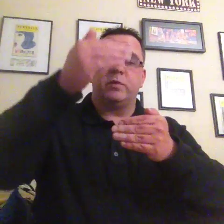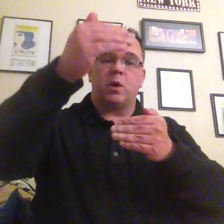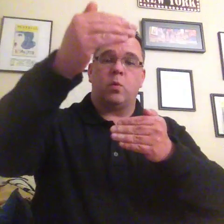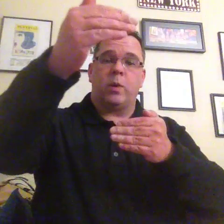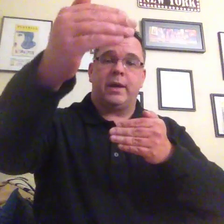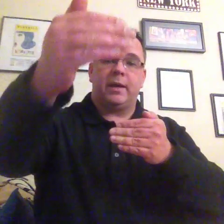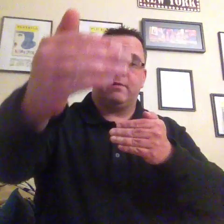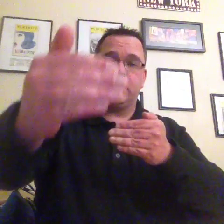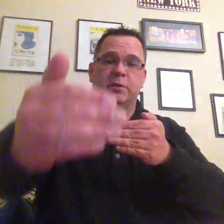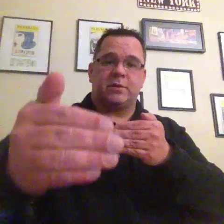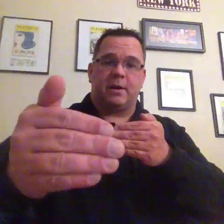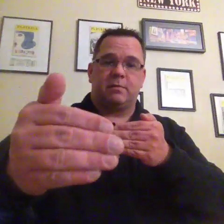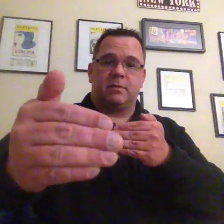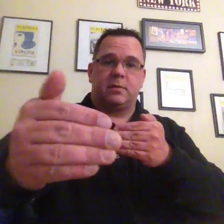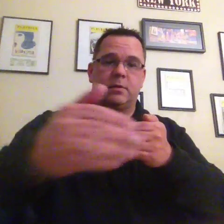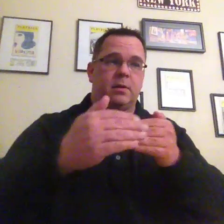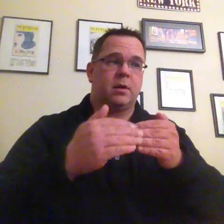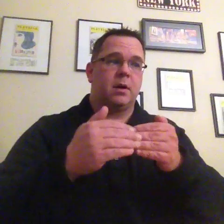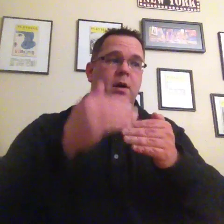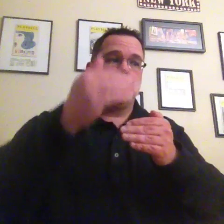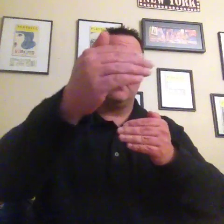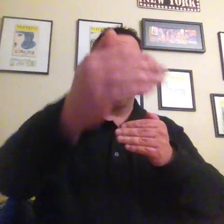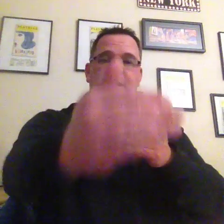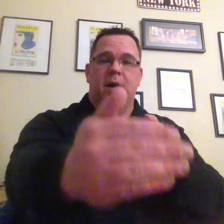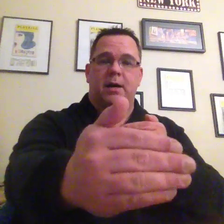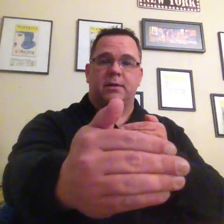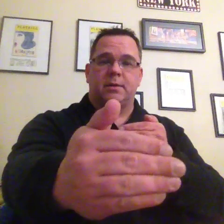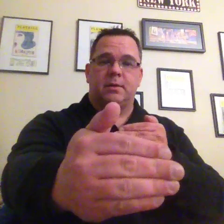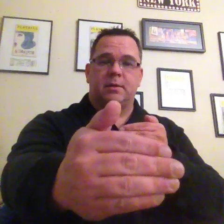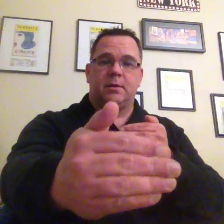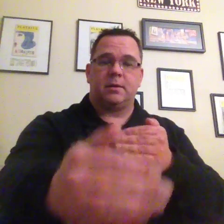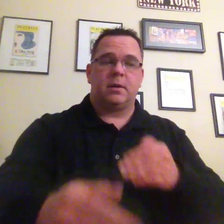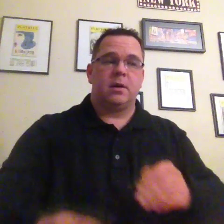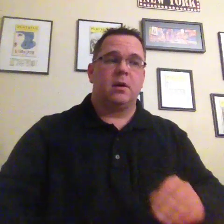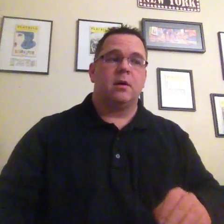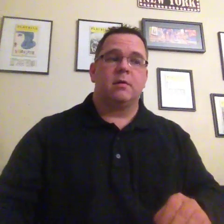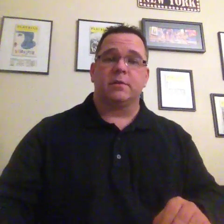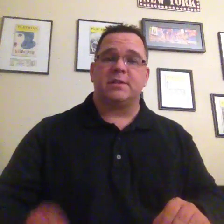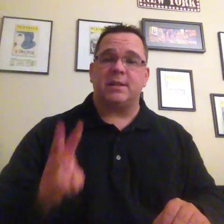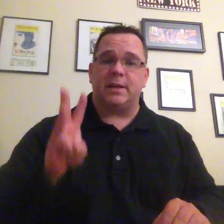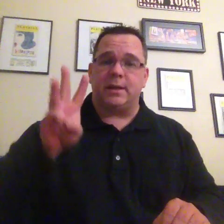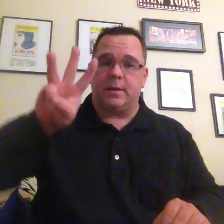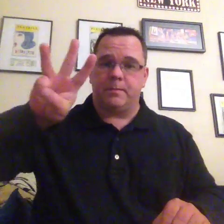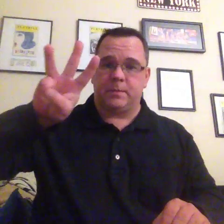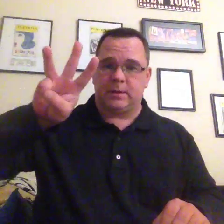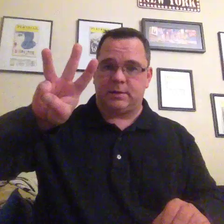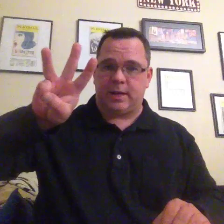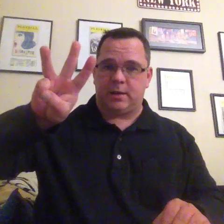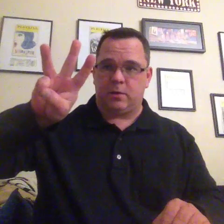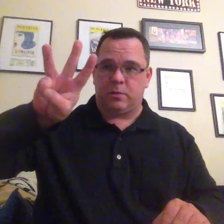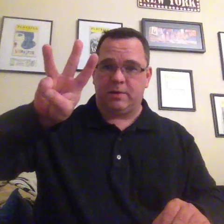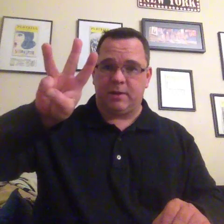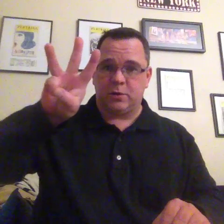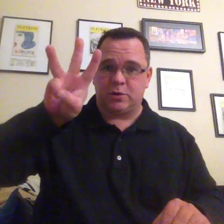it away from yourself. Beyond. For C, take your three fingers just